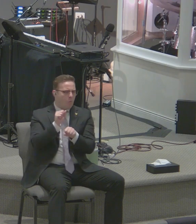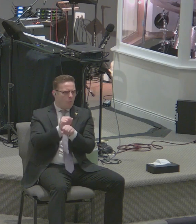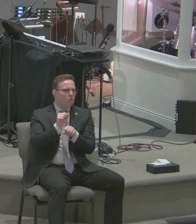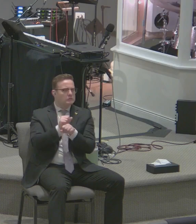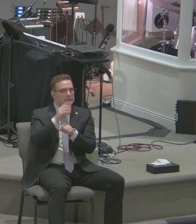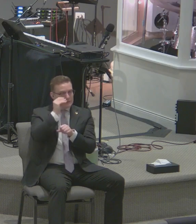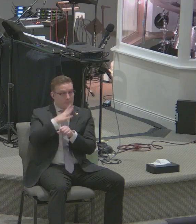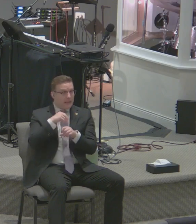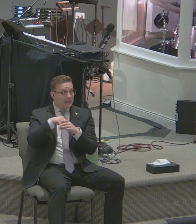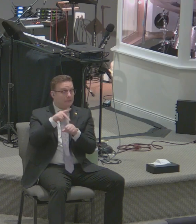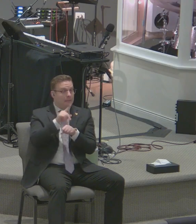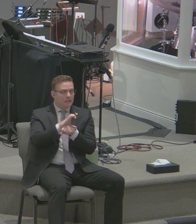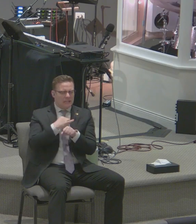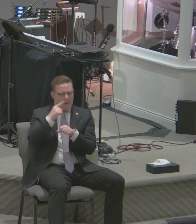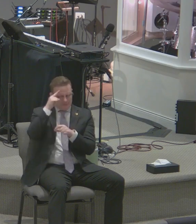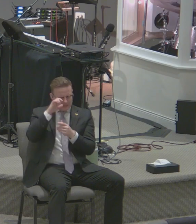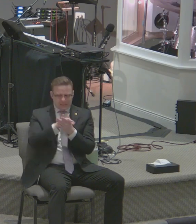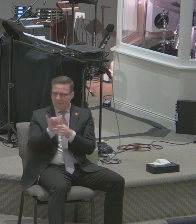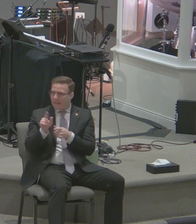believe that.